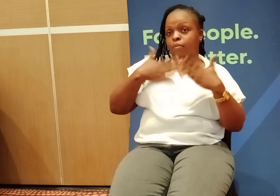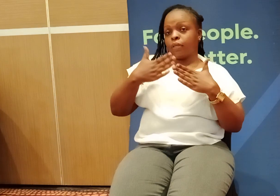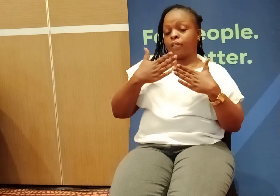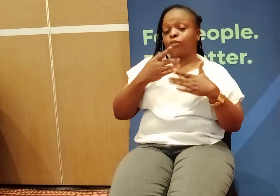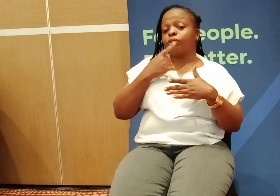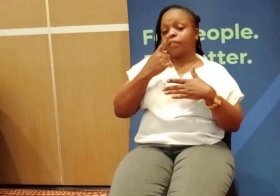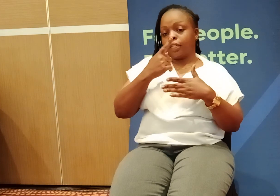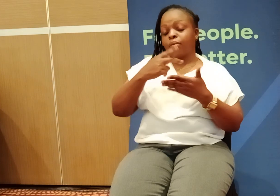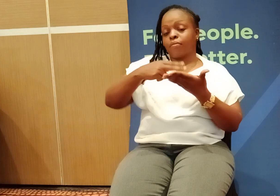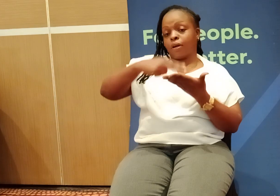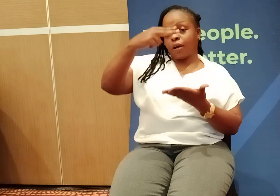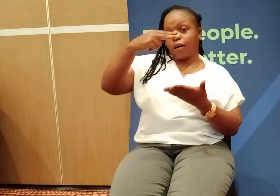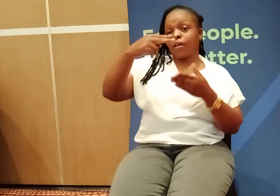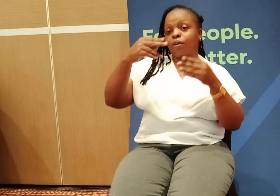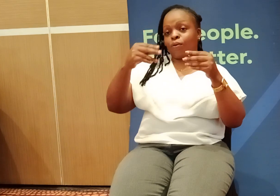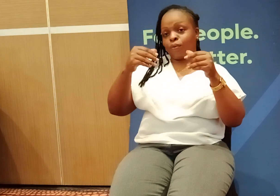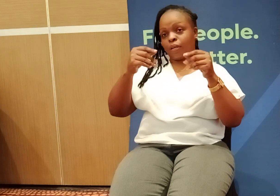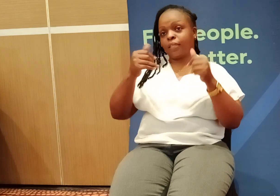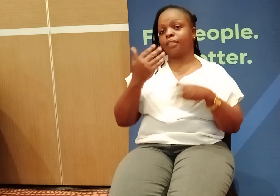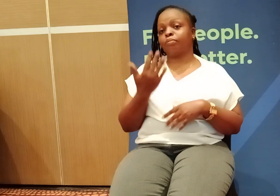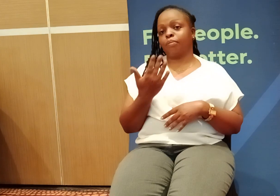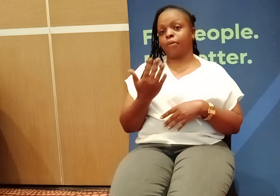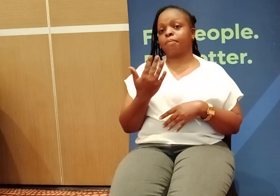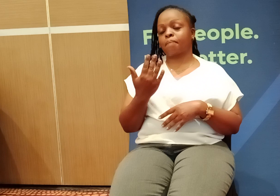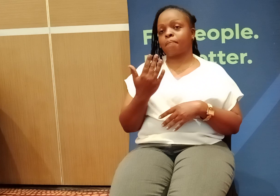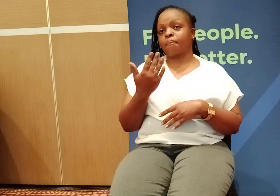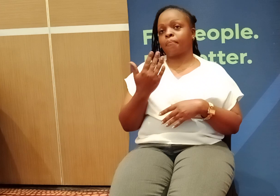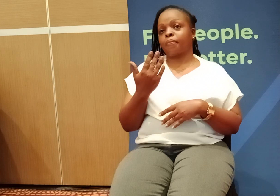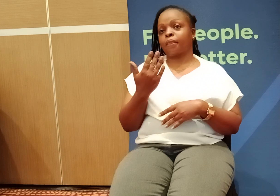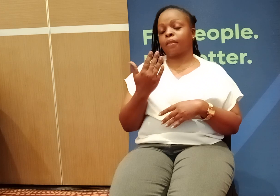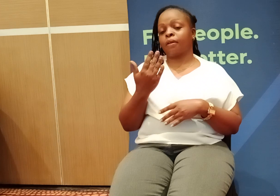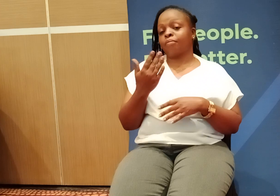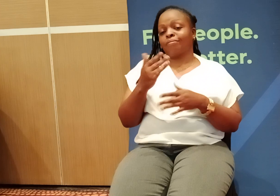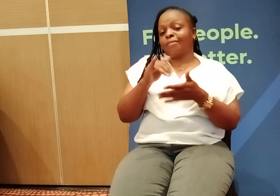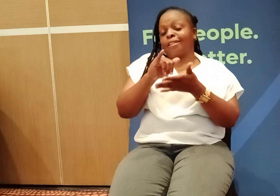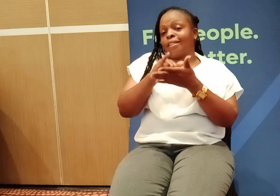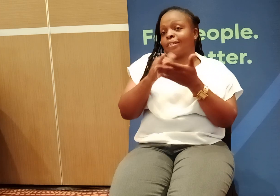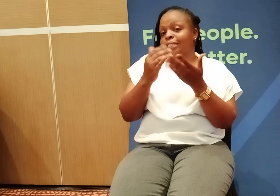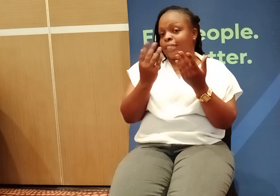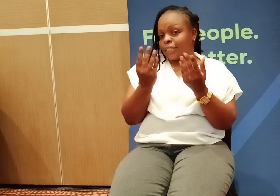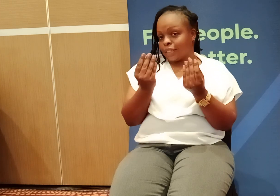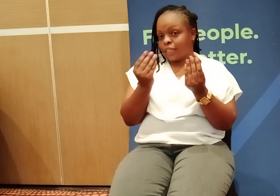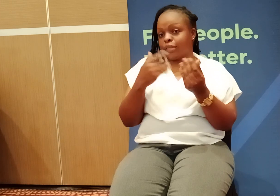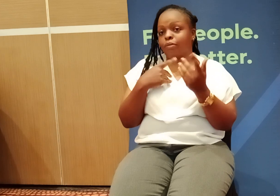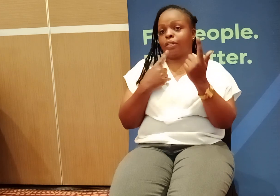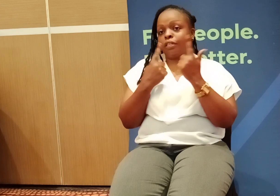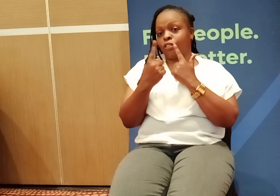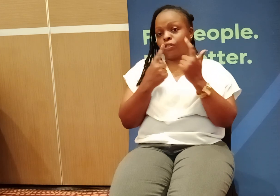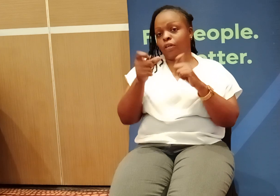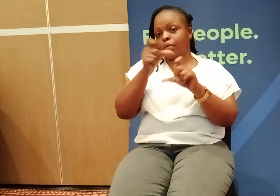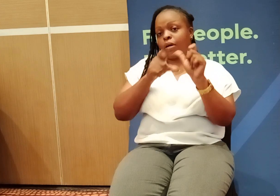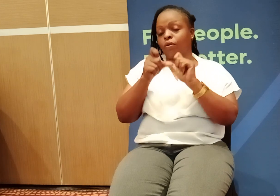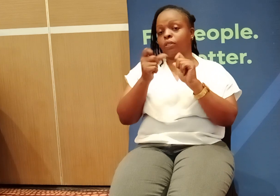quality papers. Thank you. I just thought on a light note, I'll speak about an update on the